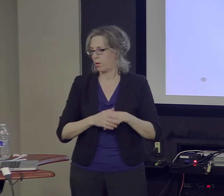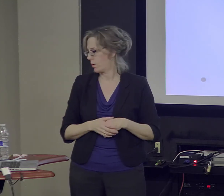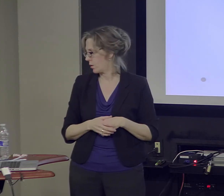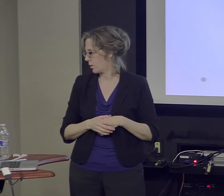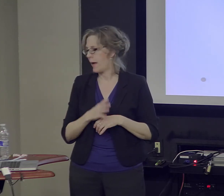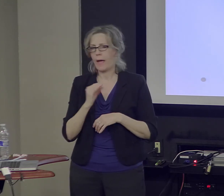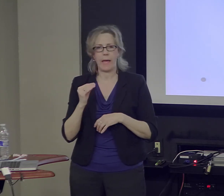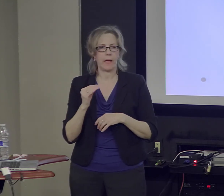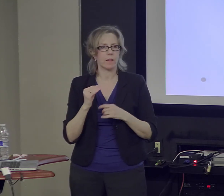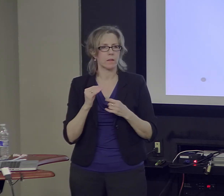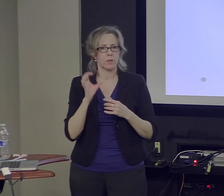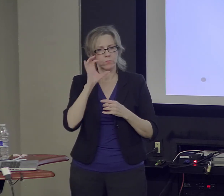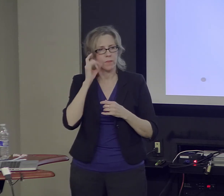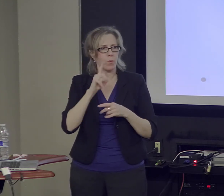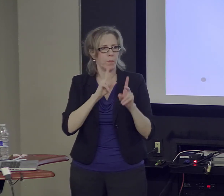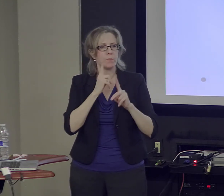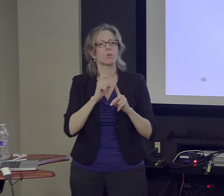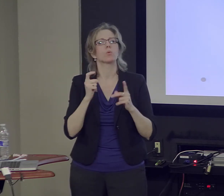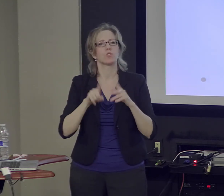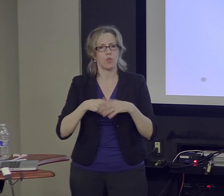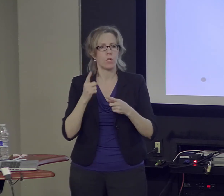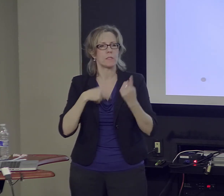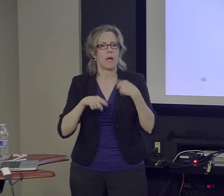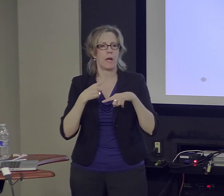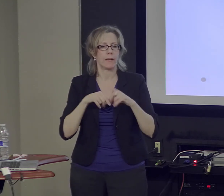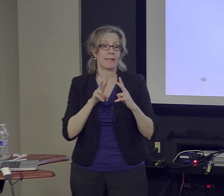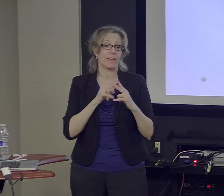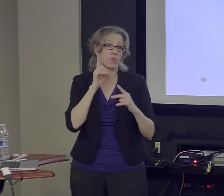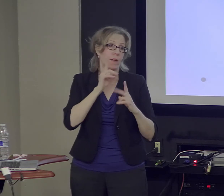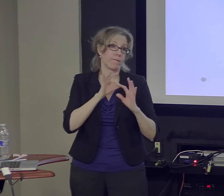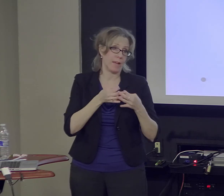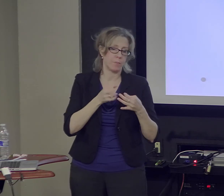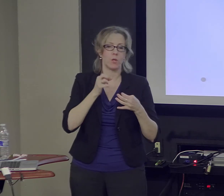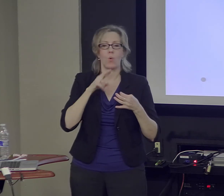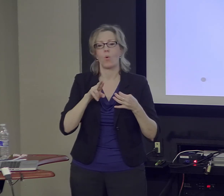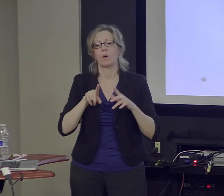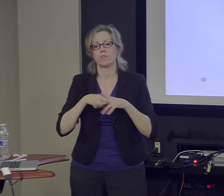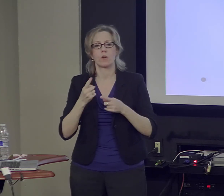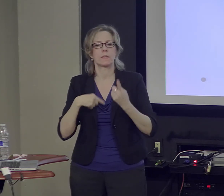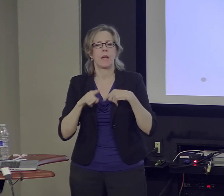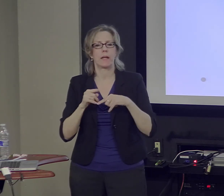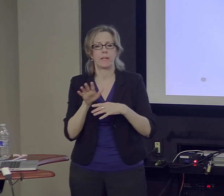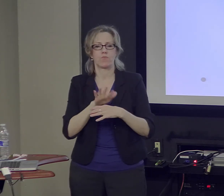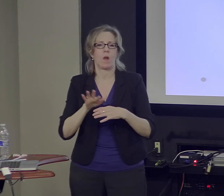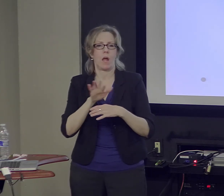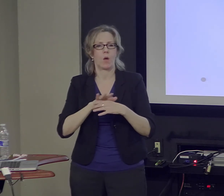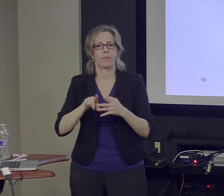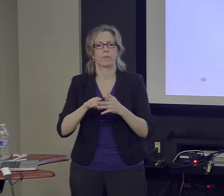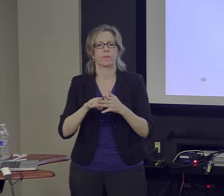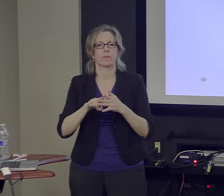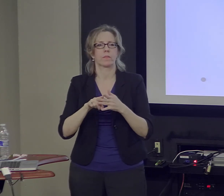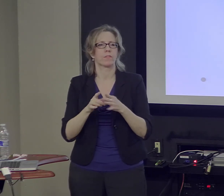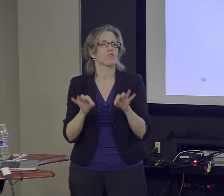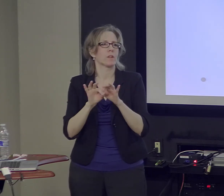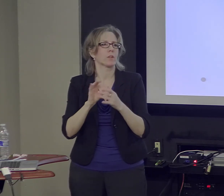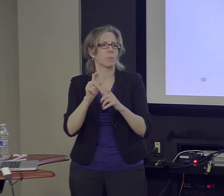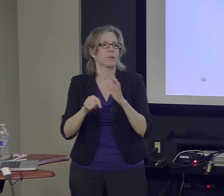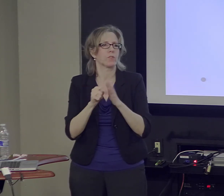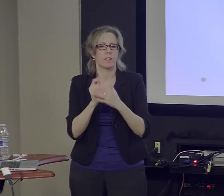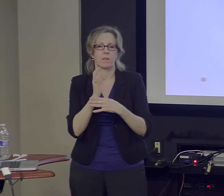All of the participants were required to have a minimum of a high school diploma, and they were either born into a deaf family